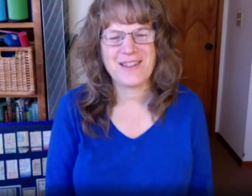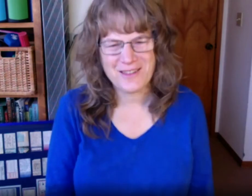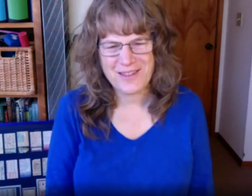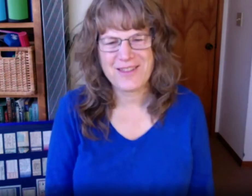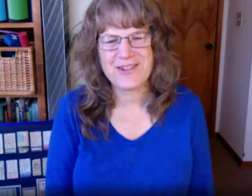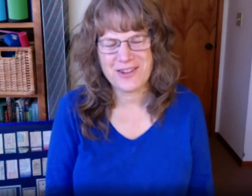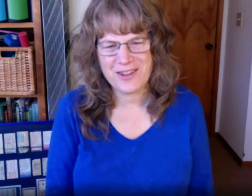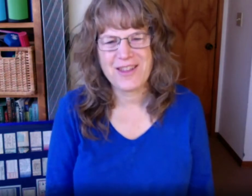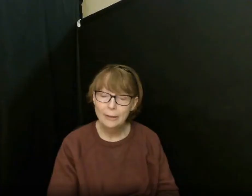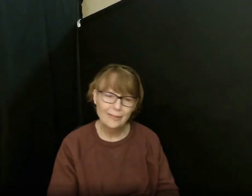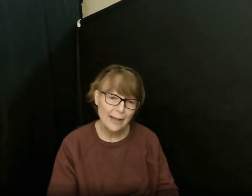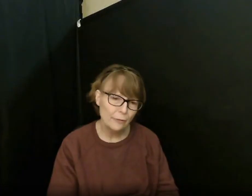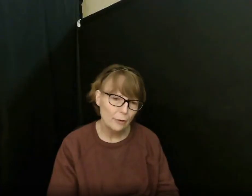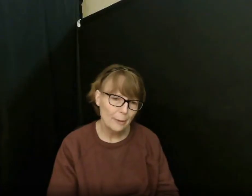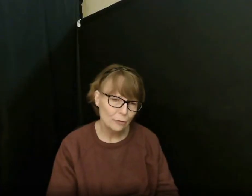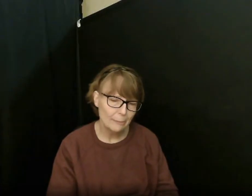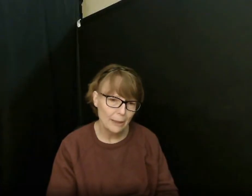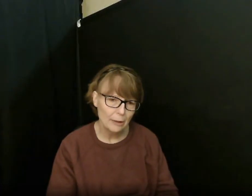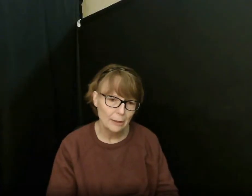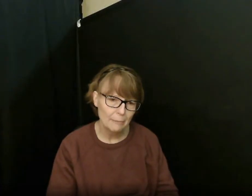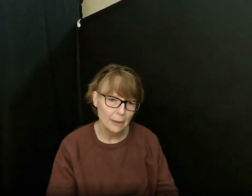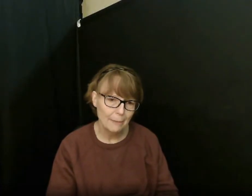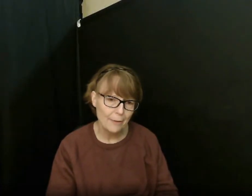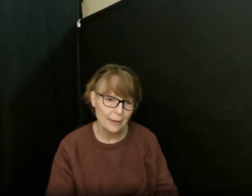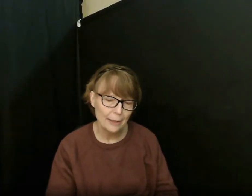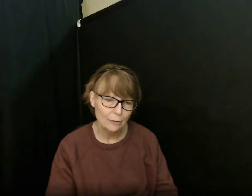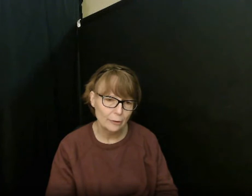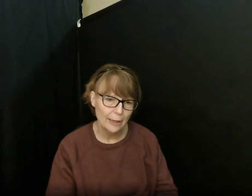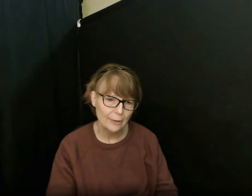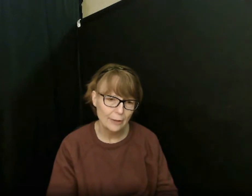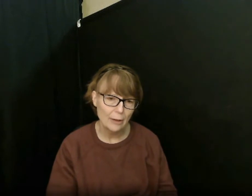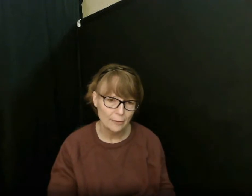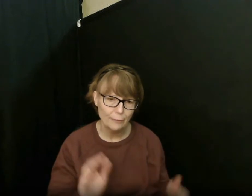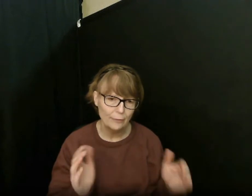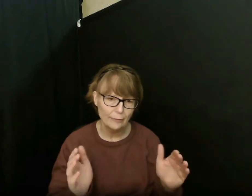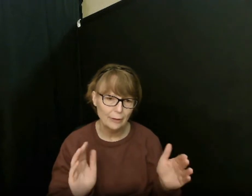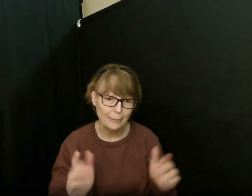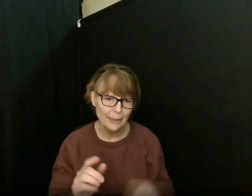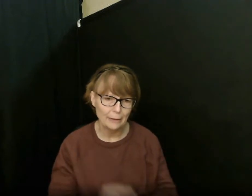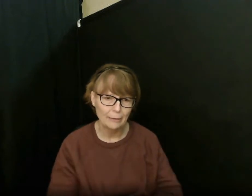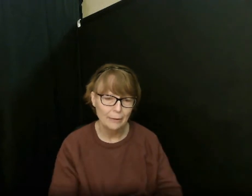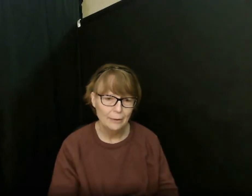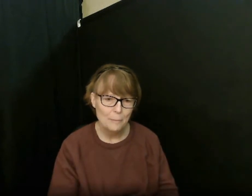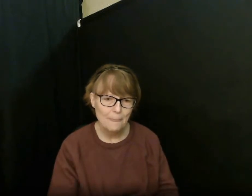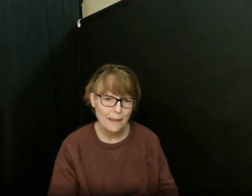That's, Anyway, so does yeah. that answer your question about the English and the ASL, the differences a little bit? And Yeah. That's really